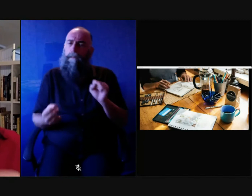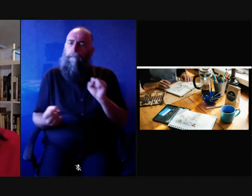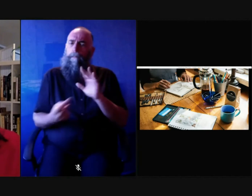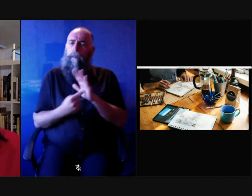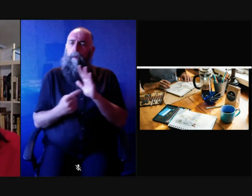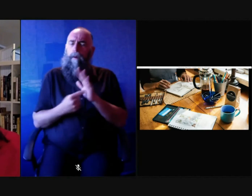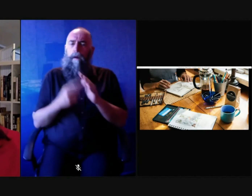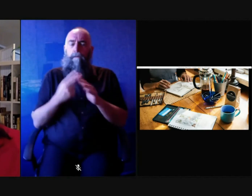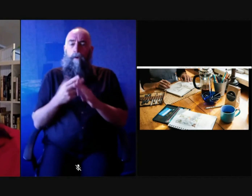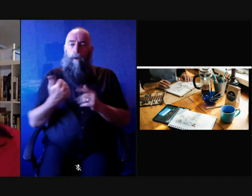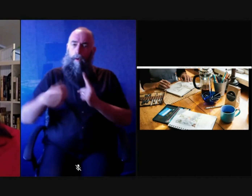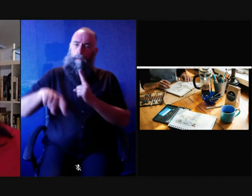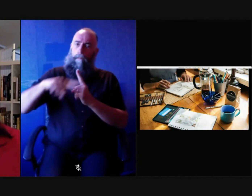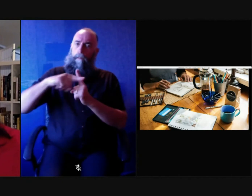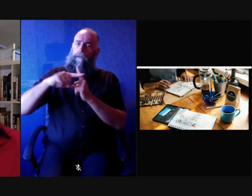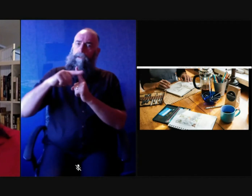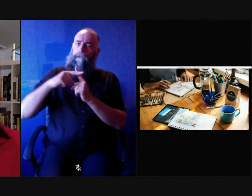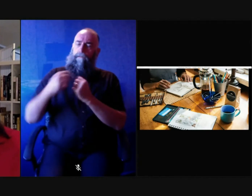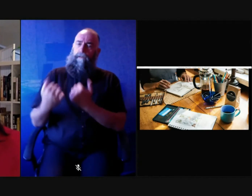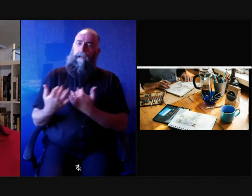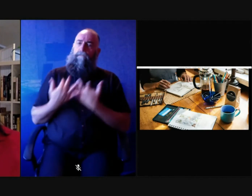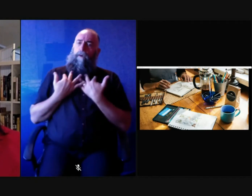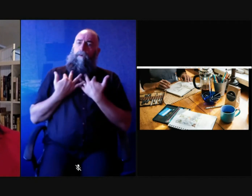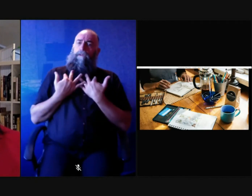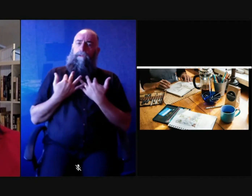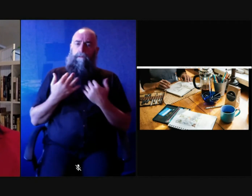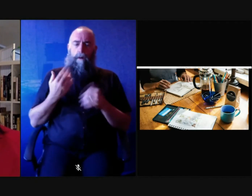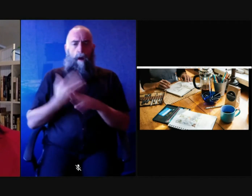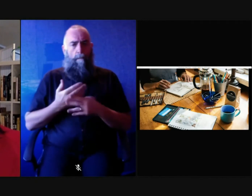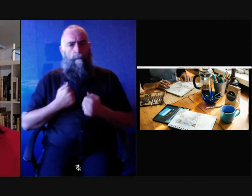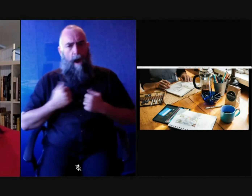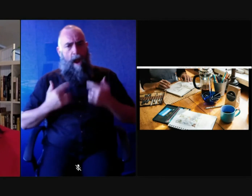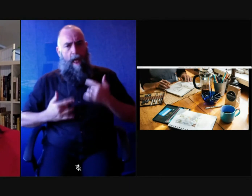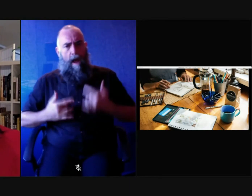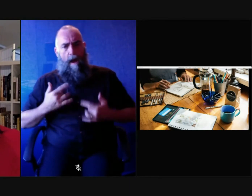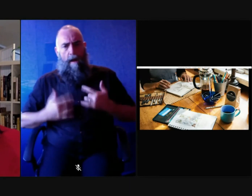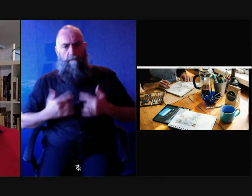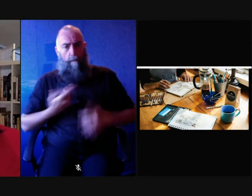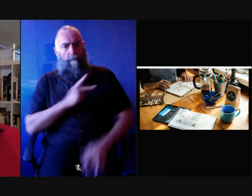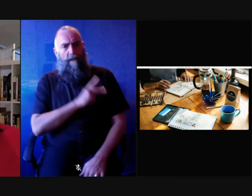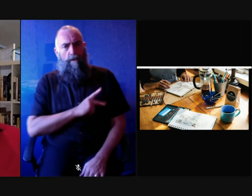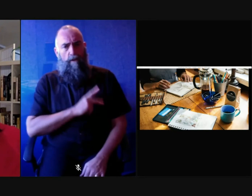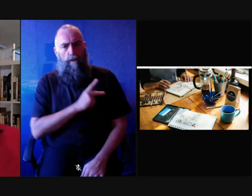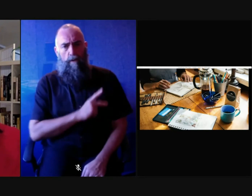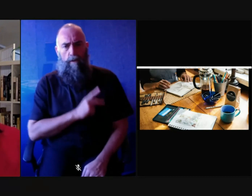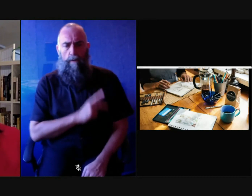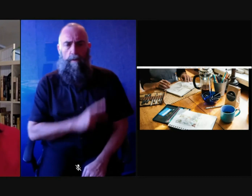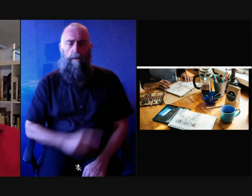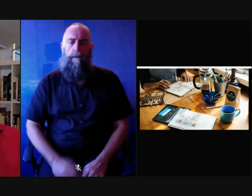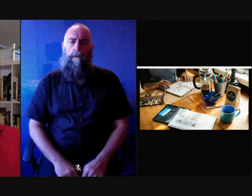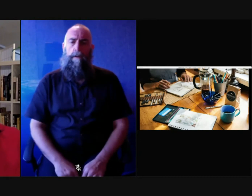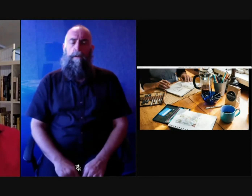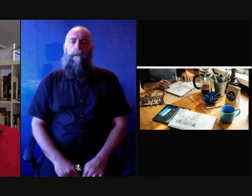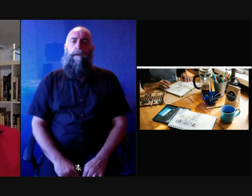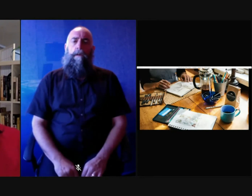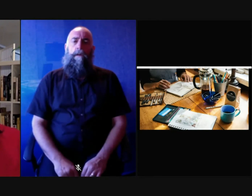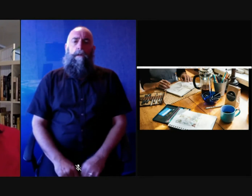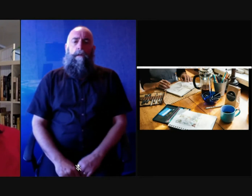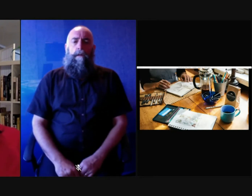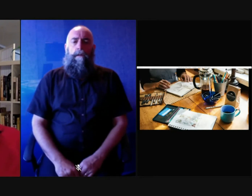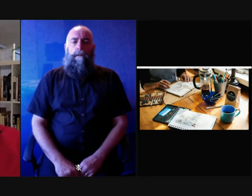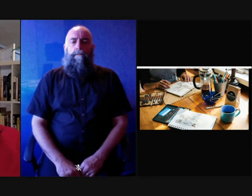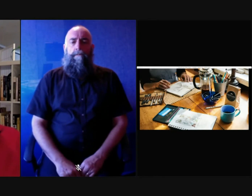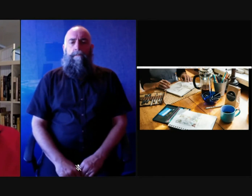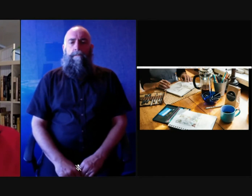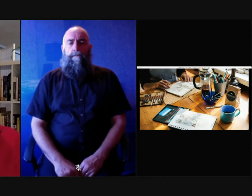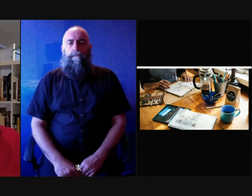positive impact on your professional life once this is over. One thing that a lot of people are struggling with, though,